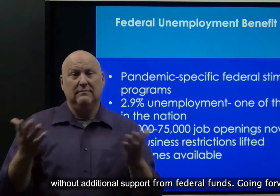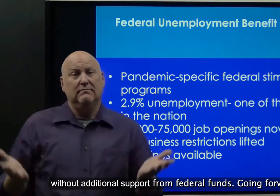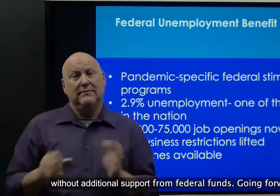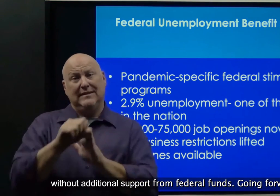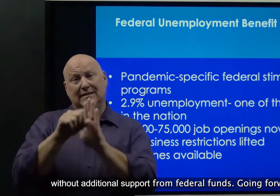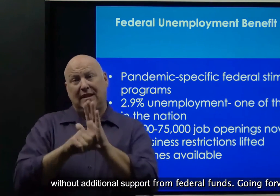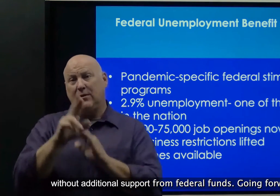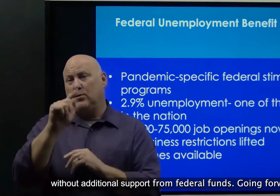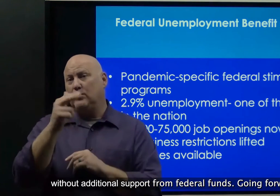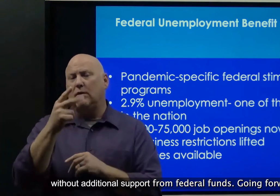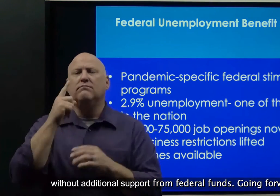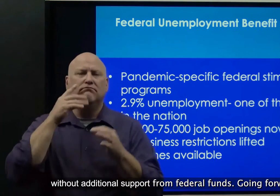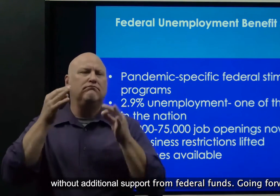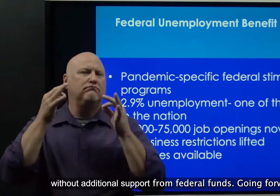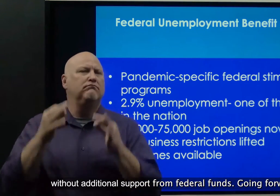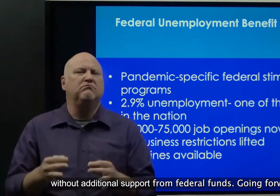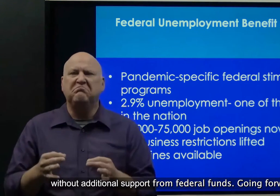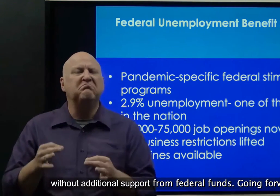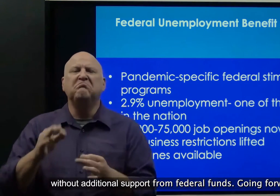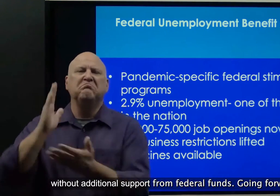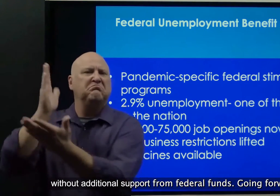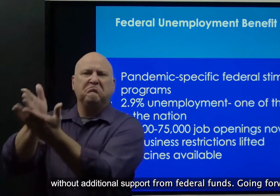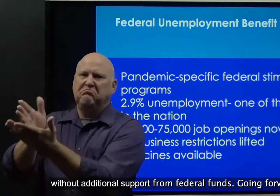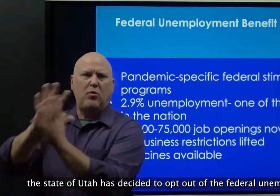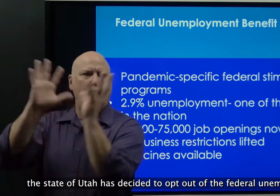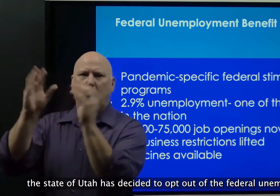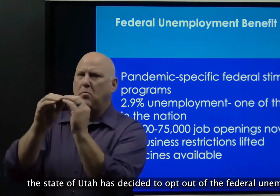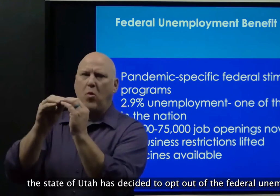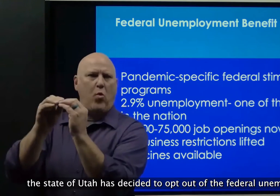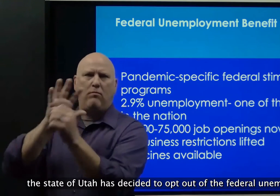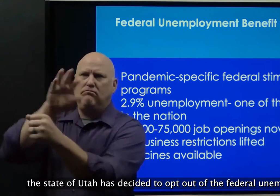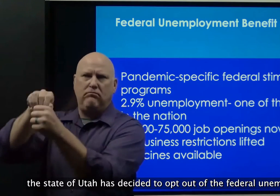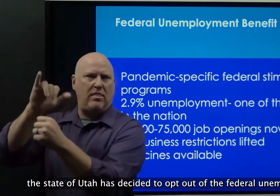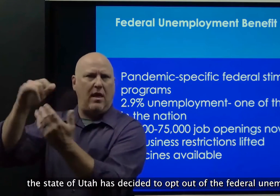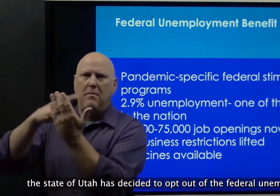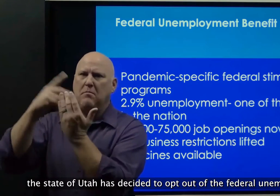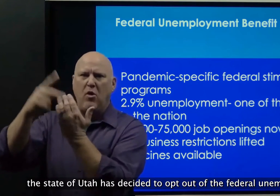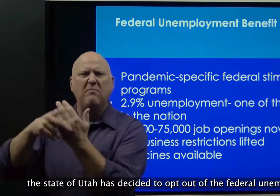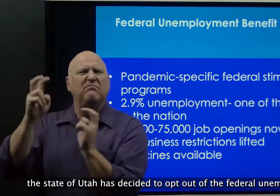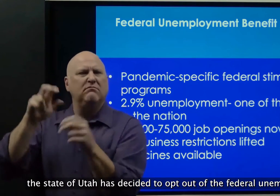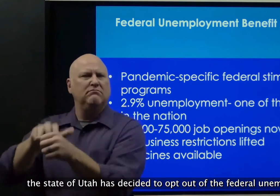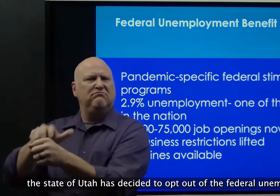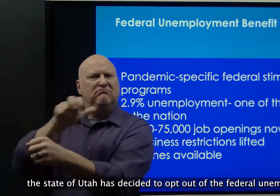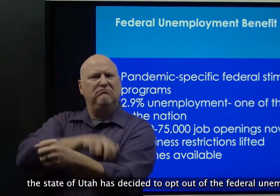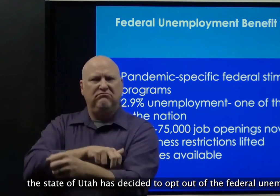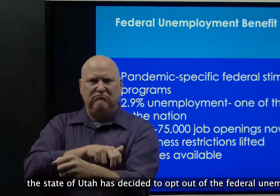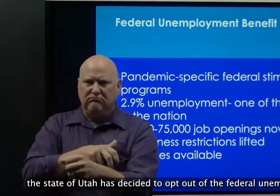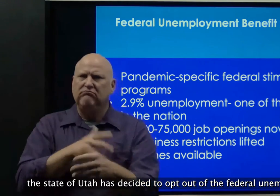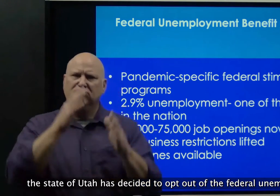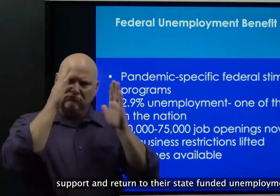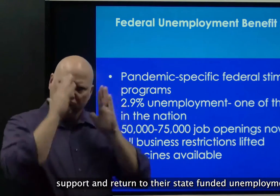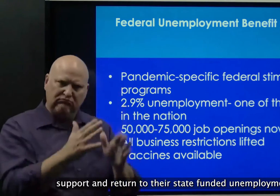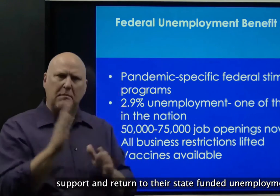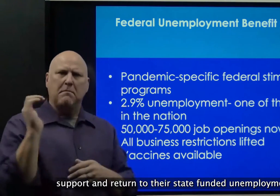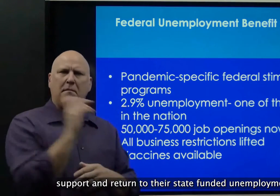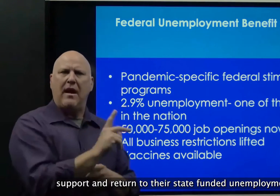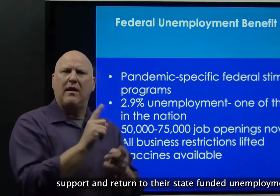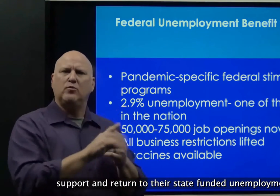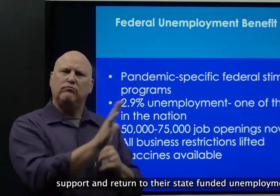funds. Going forward, the state of Utah has decided to opt out of the federal unemployment support and return